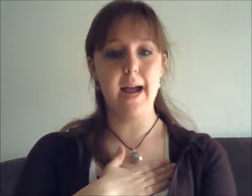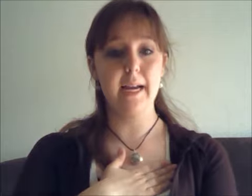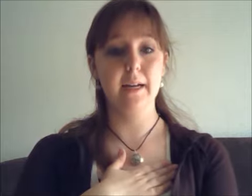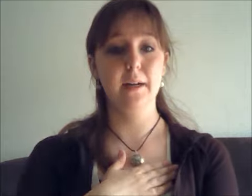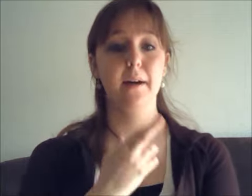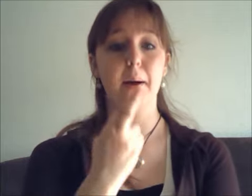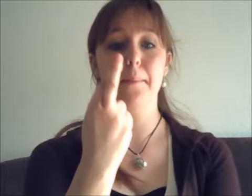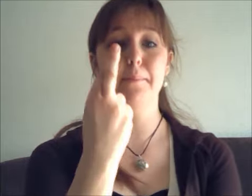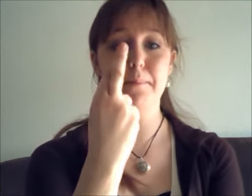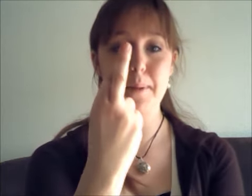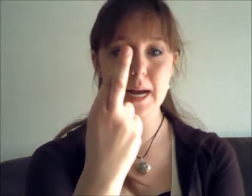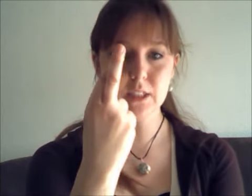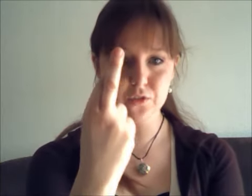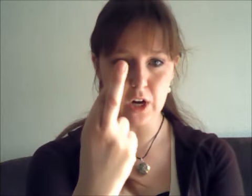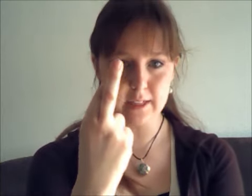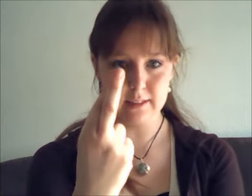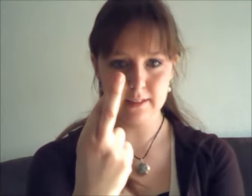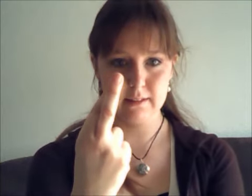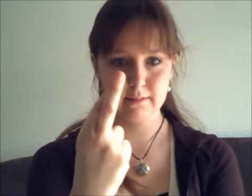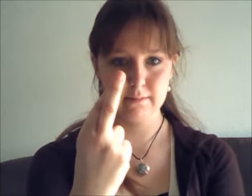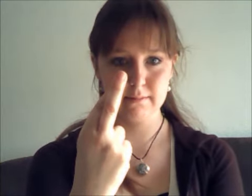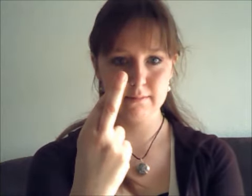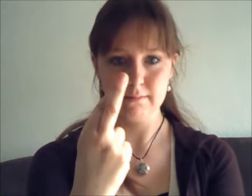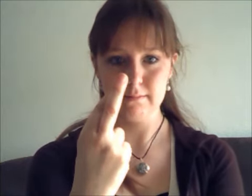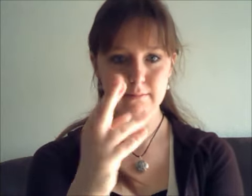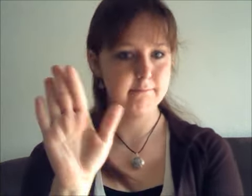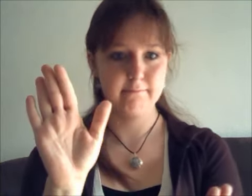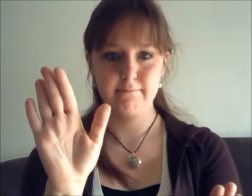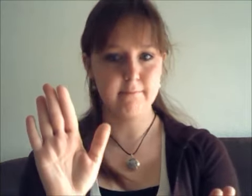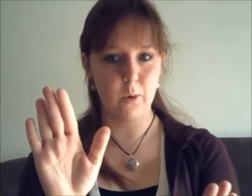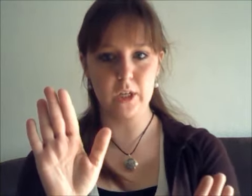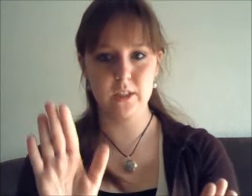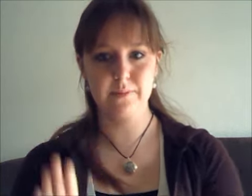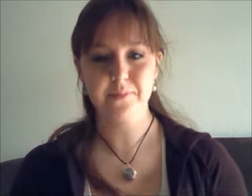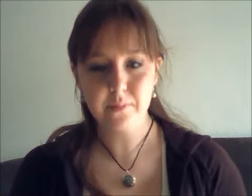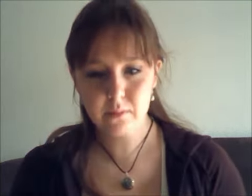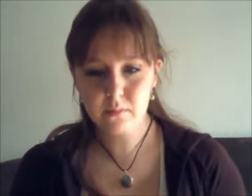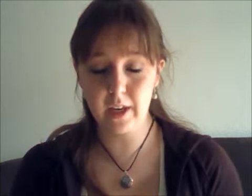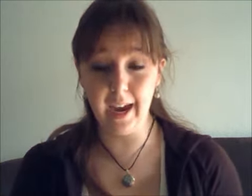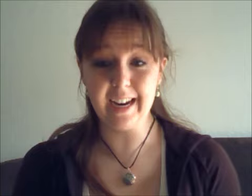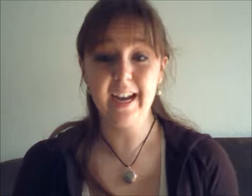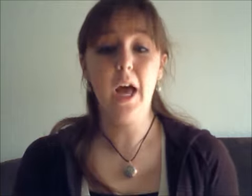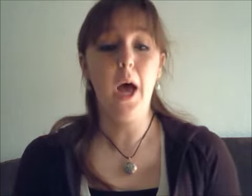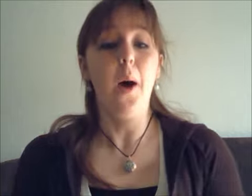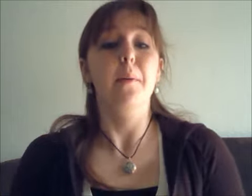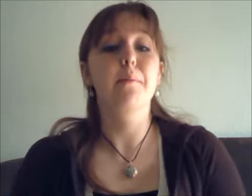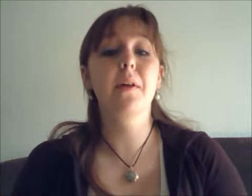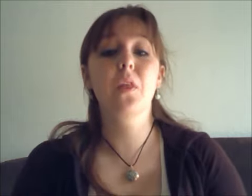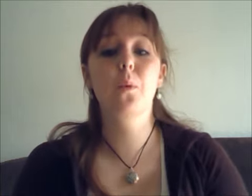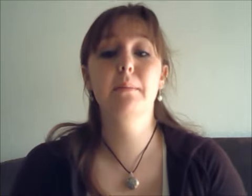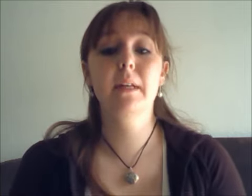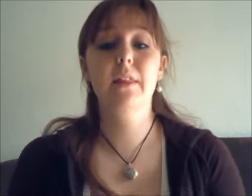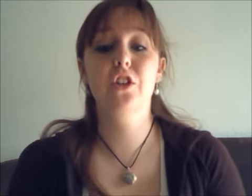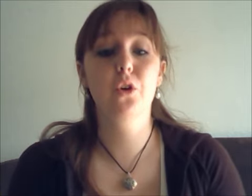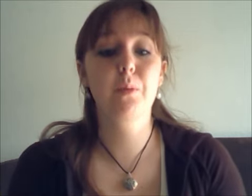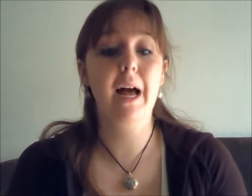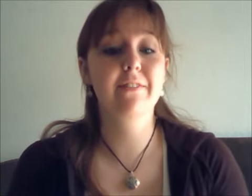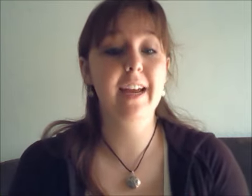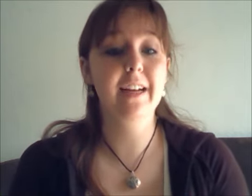my best friend. That works. Okay. But the women in the two black veils